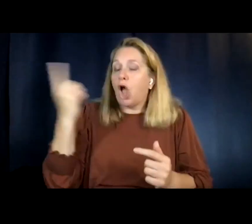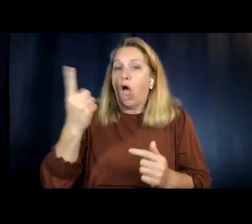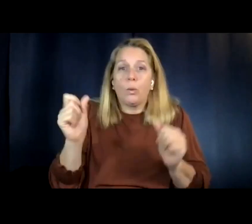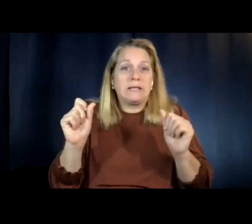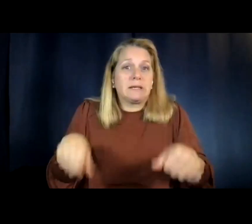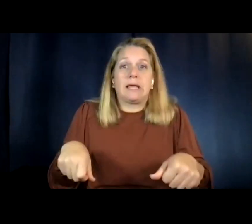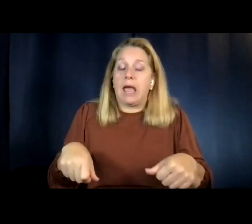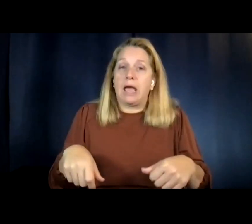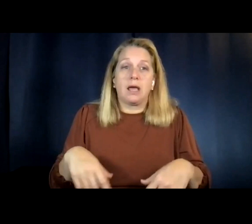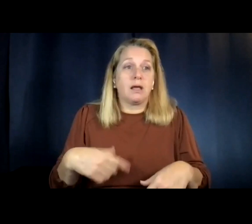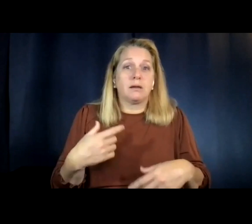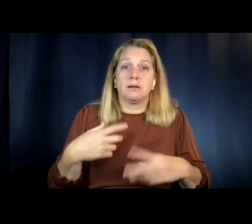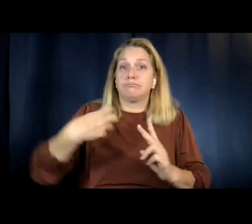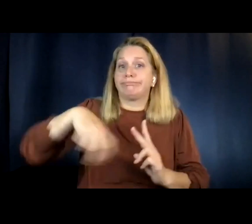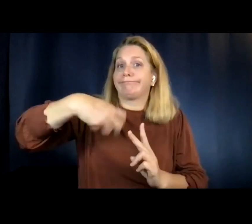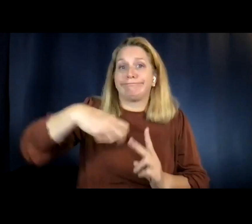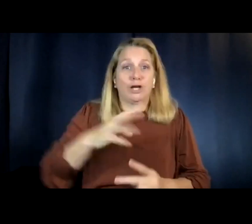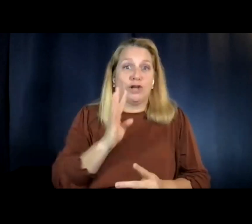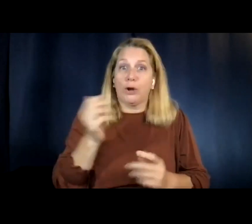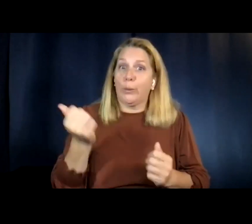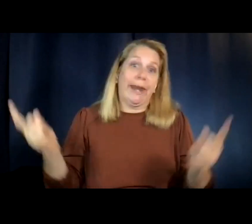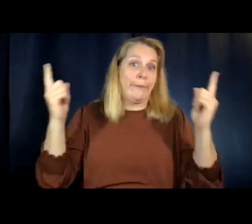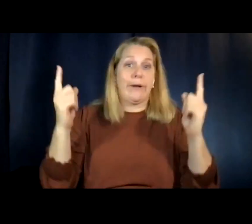to talk to anybody she wants to.